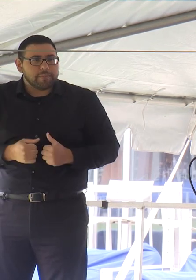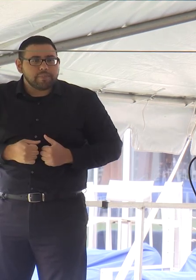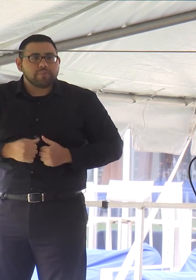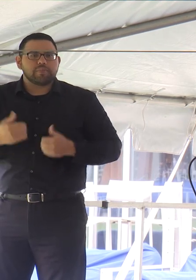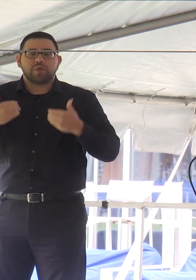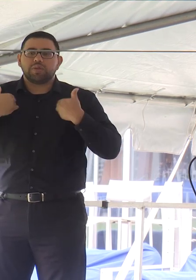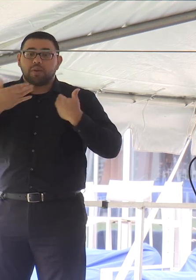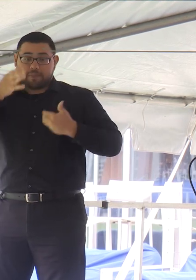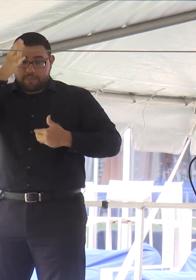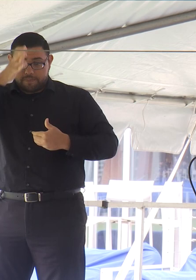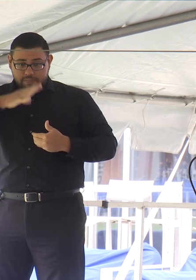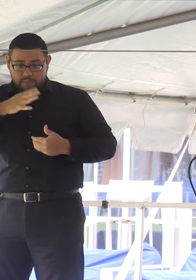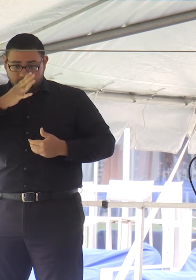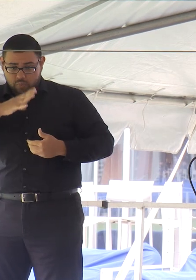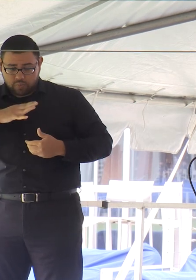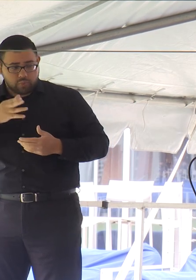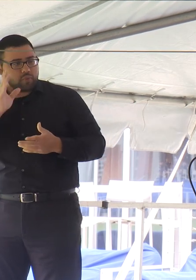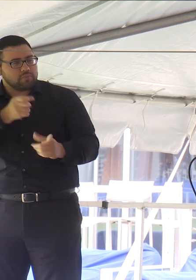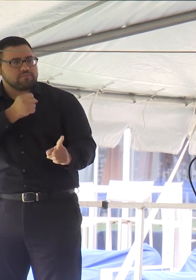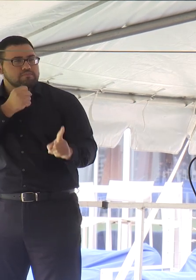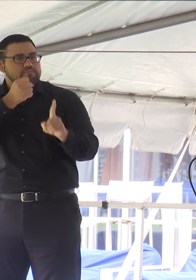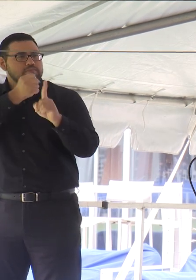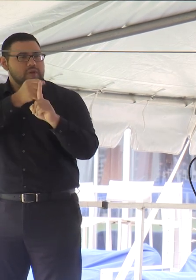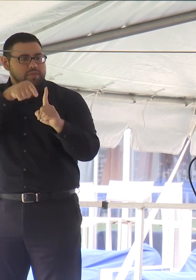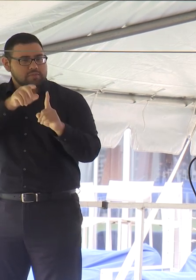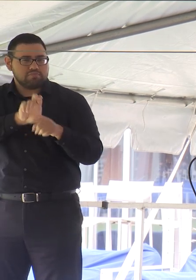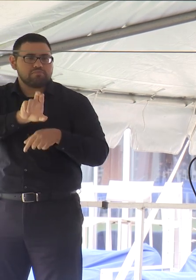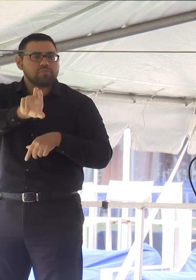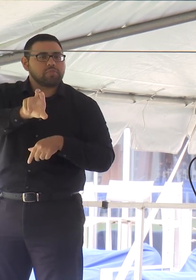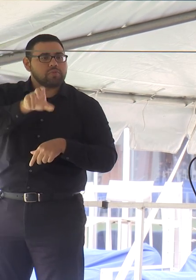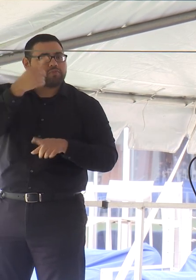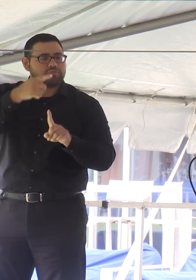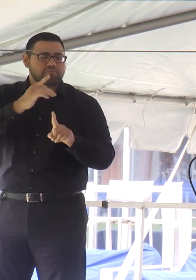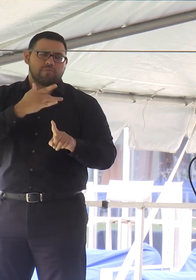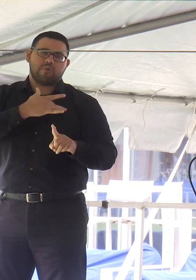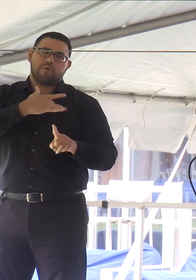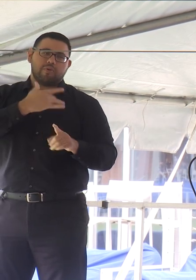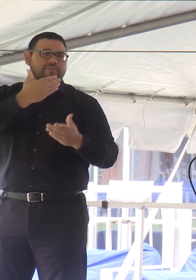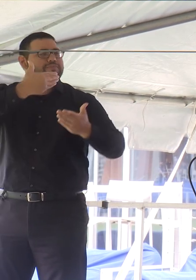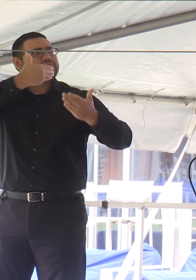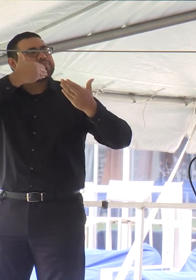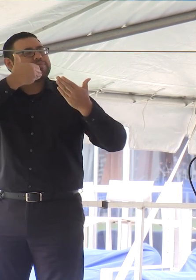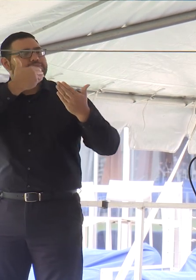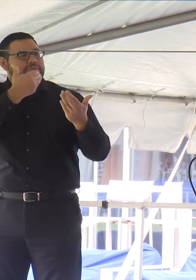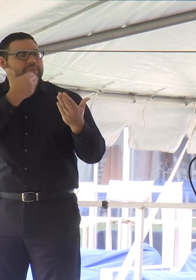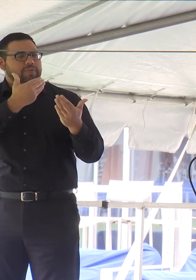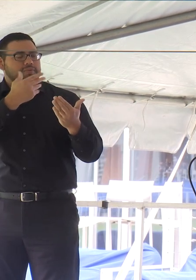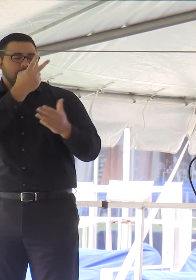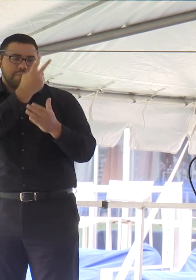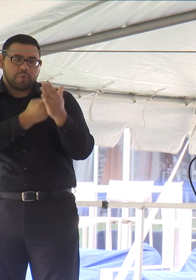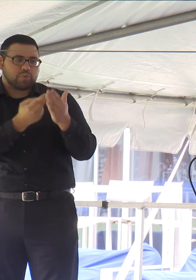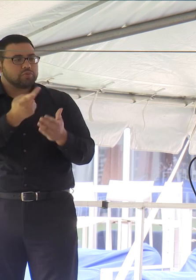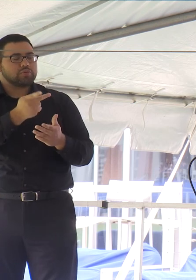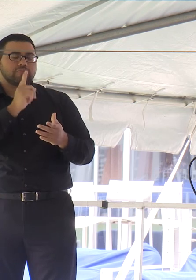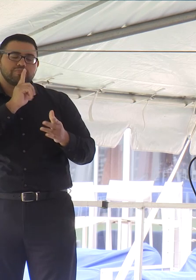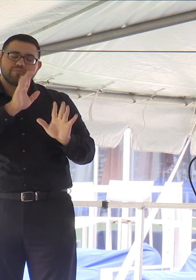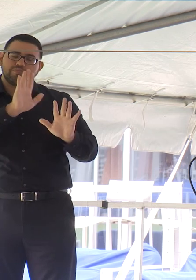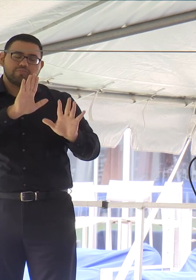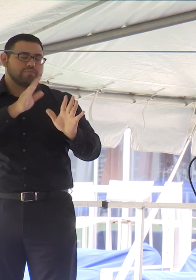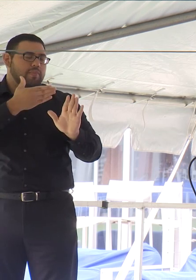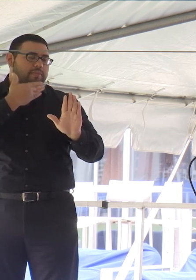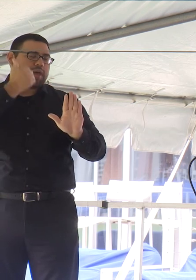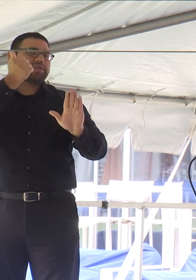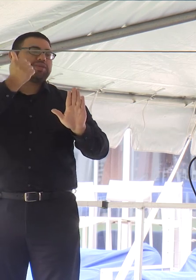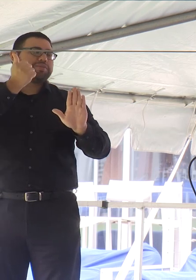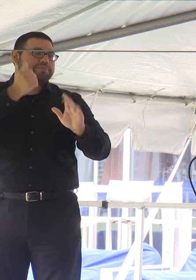the young men and women that you're going to impact with this investment, from the bottom of our hearts, thank you, and you both are simply the